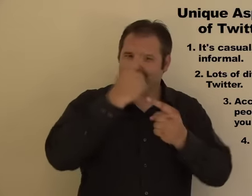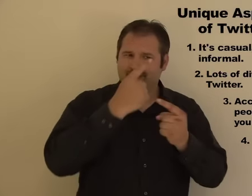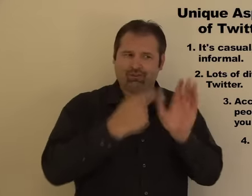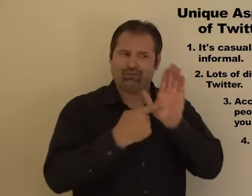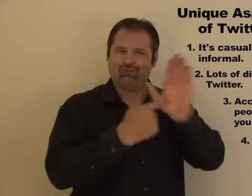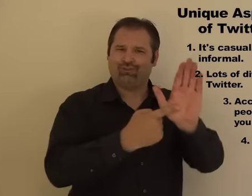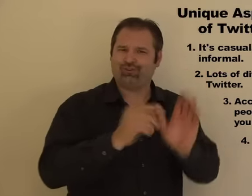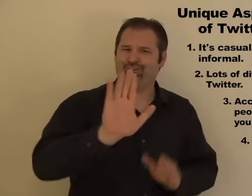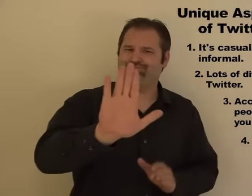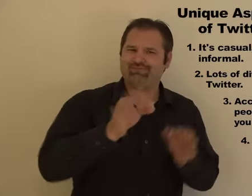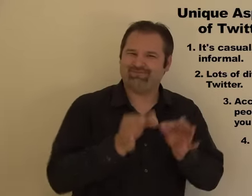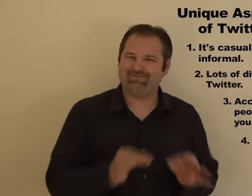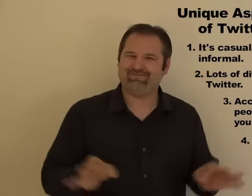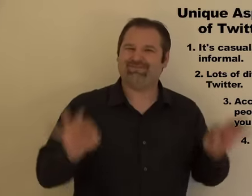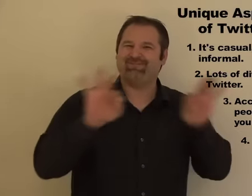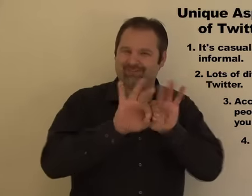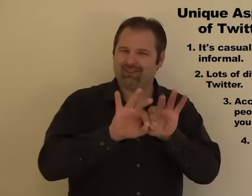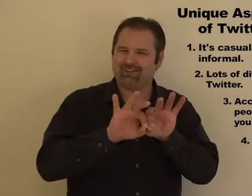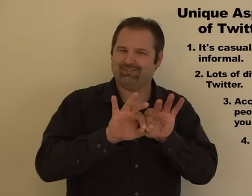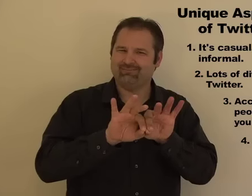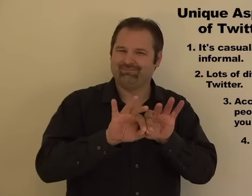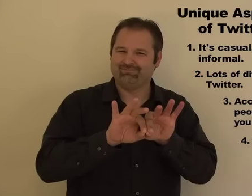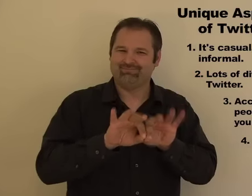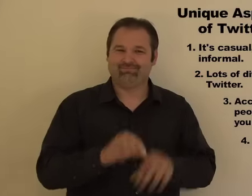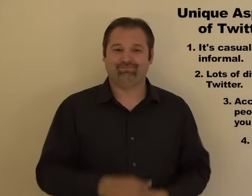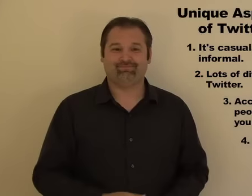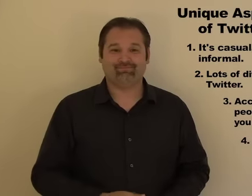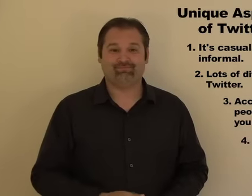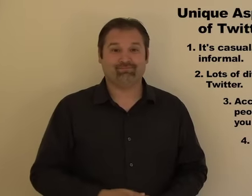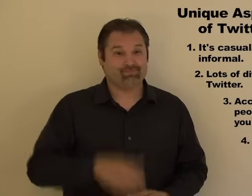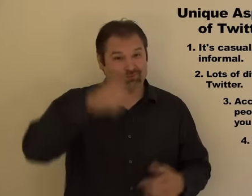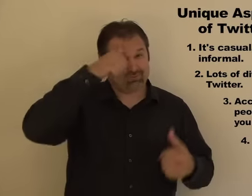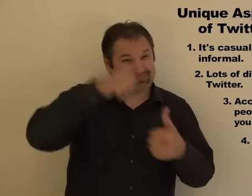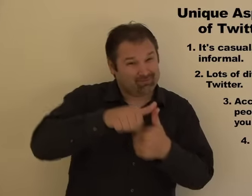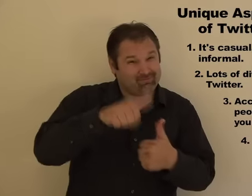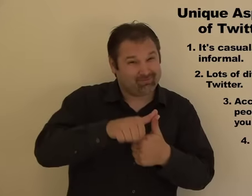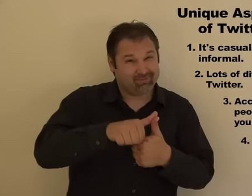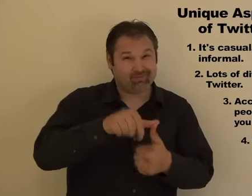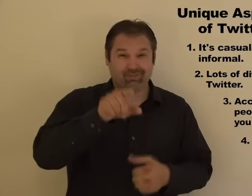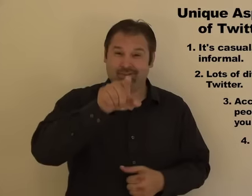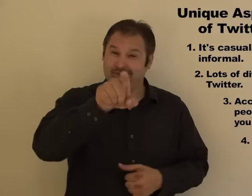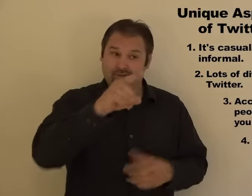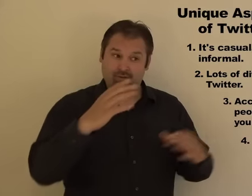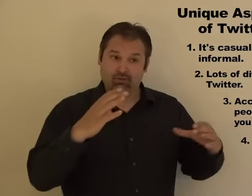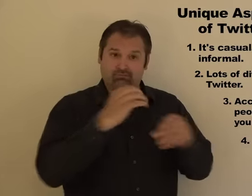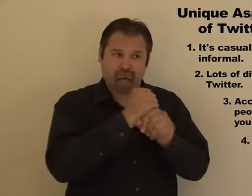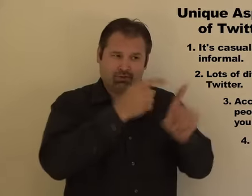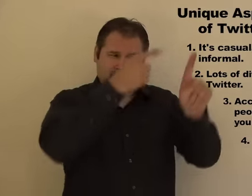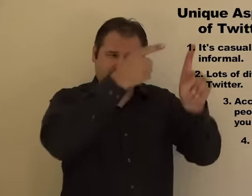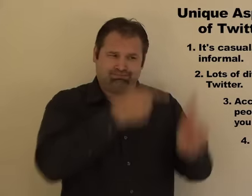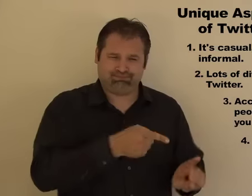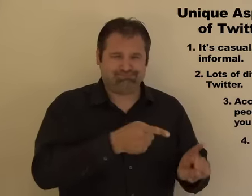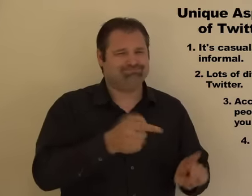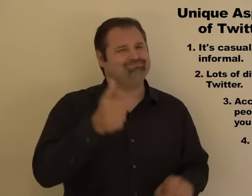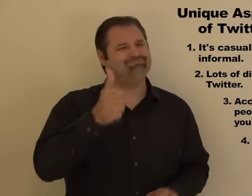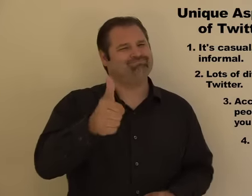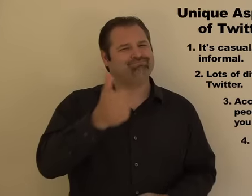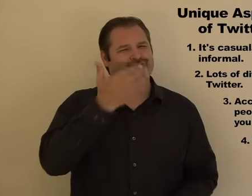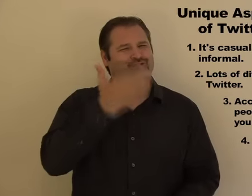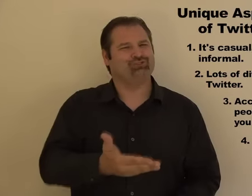140 characters or less will help you clarify your value proposition. Remember, less is more.